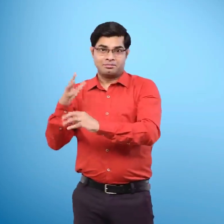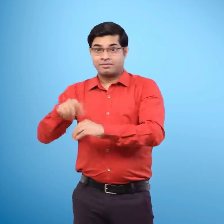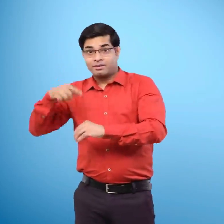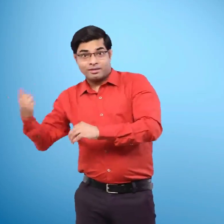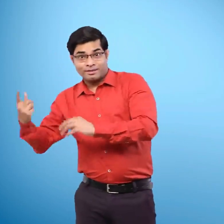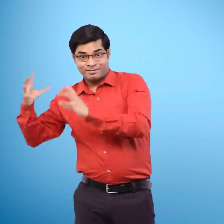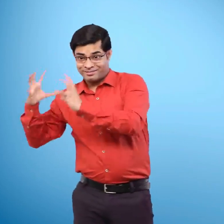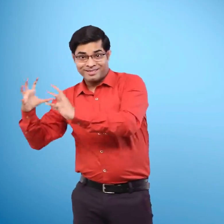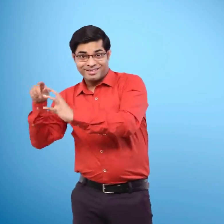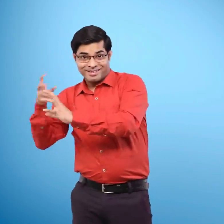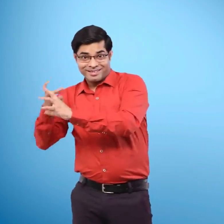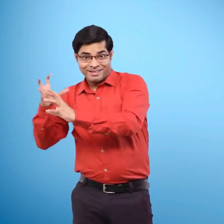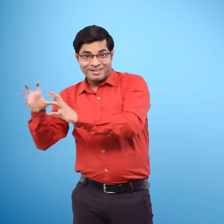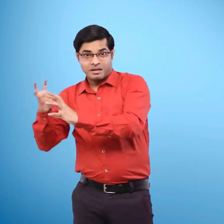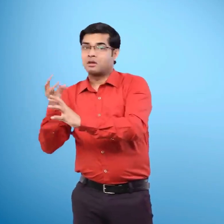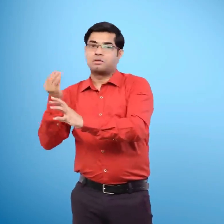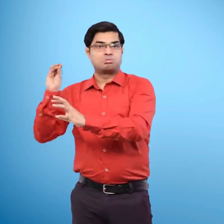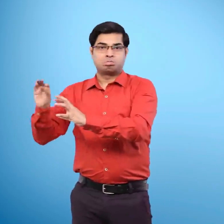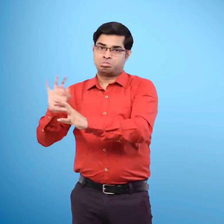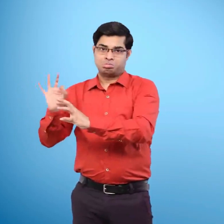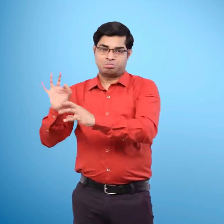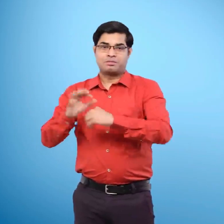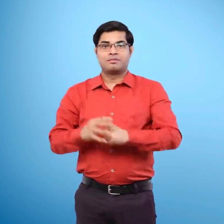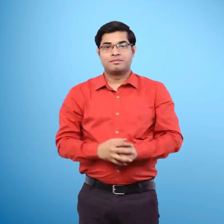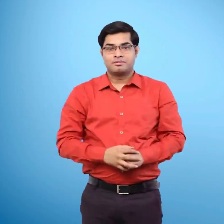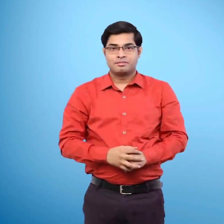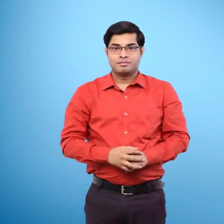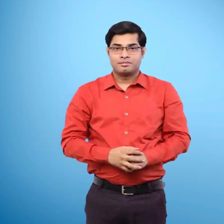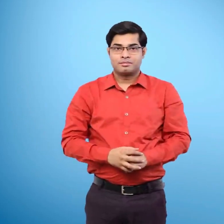dash. Stone 7 dash.